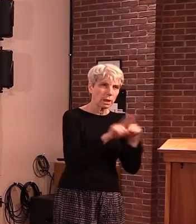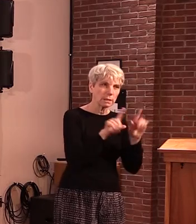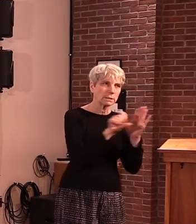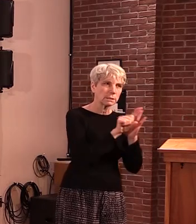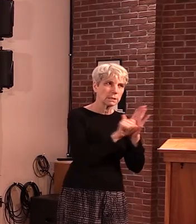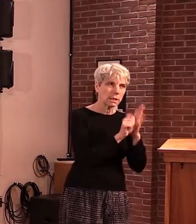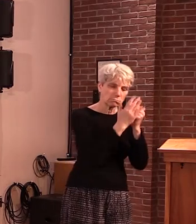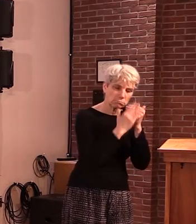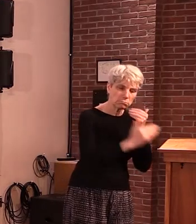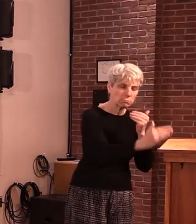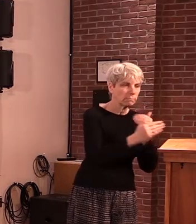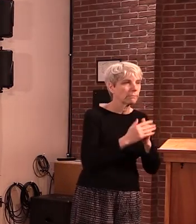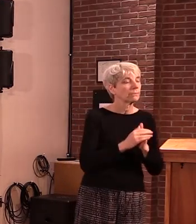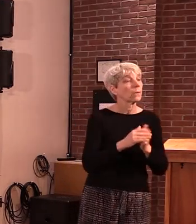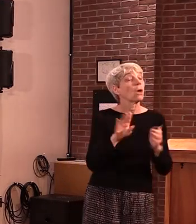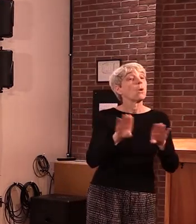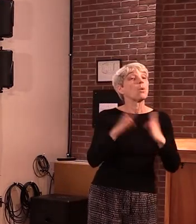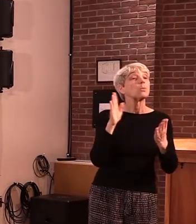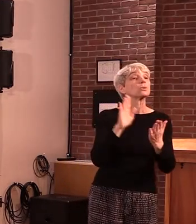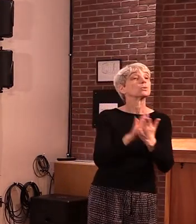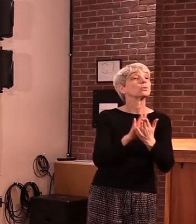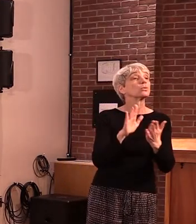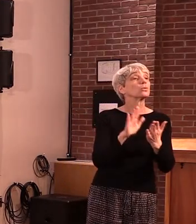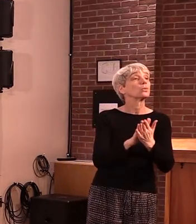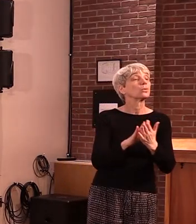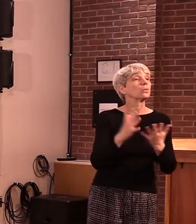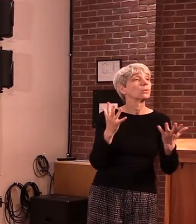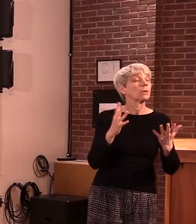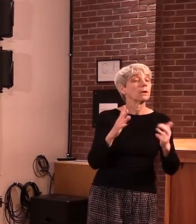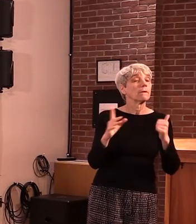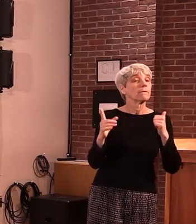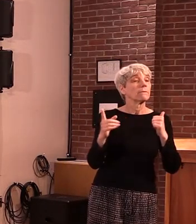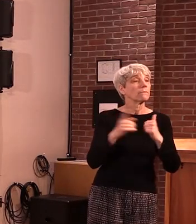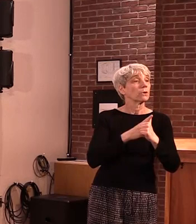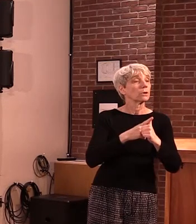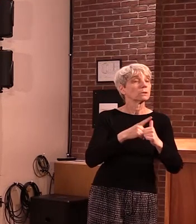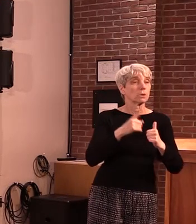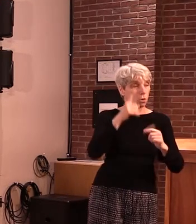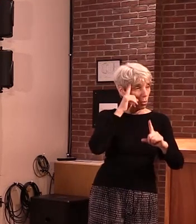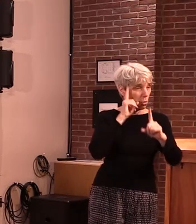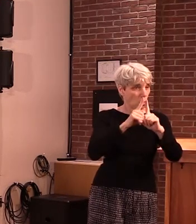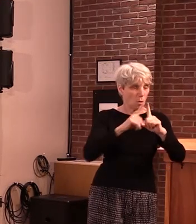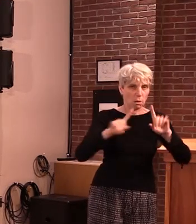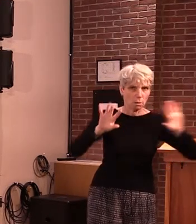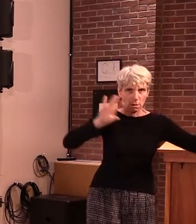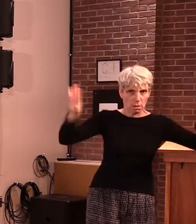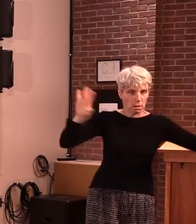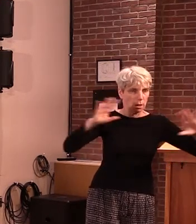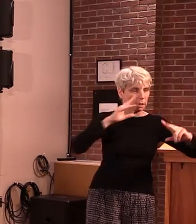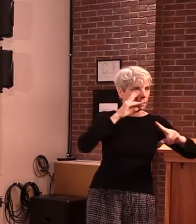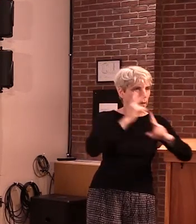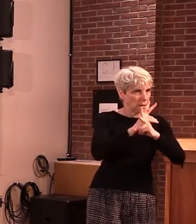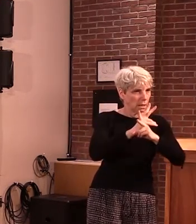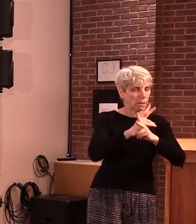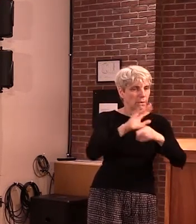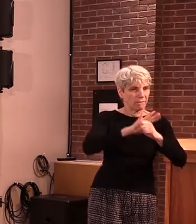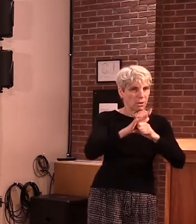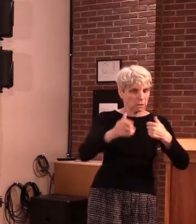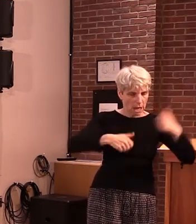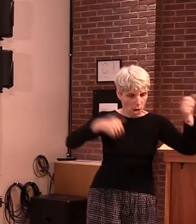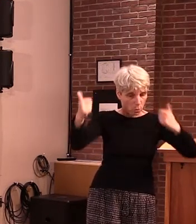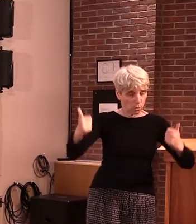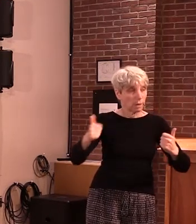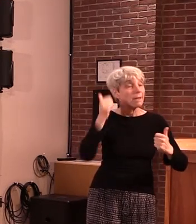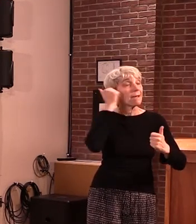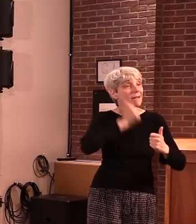include measures to prevent the virus from entering the operational perimeter of a school district by mandating all students and staff complete a daily